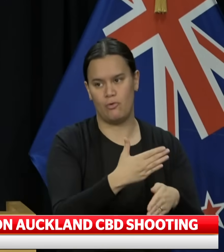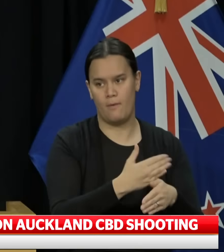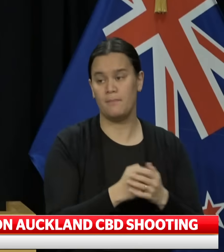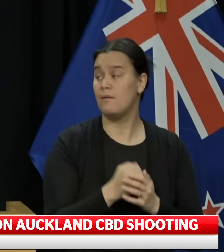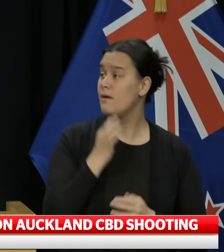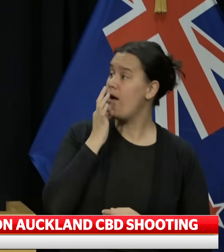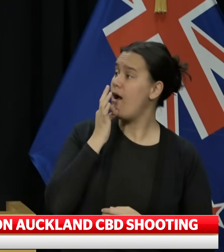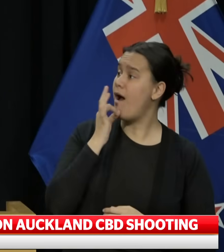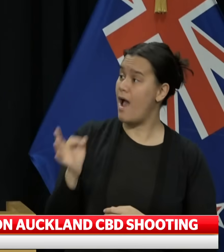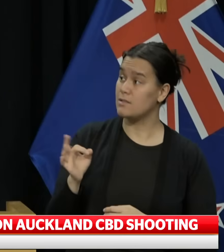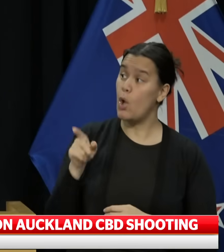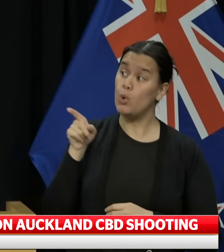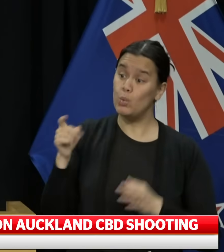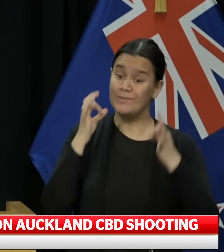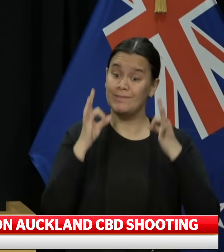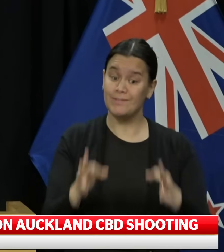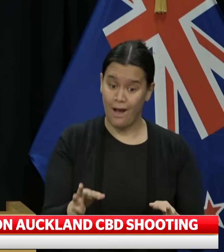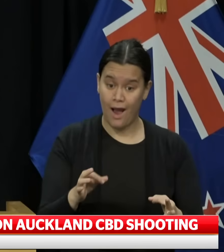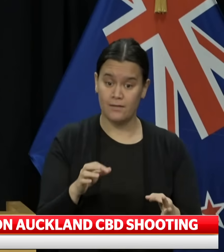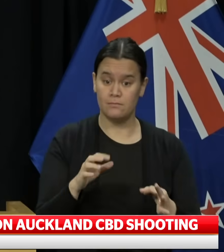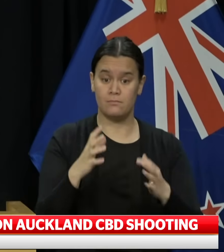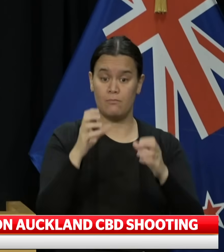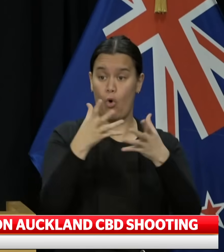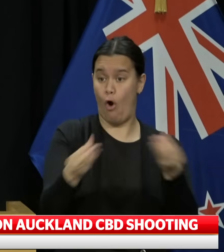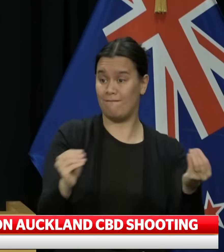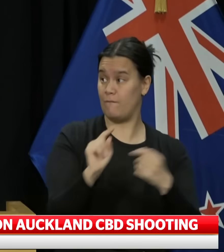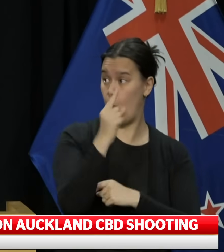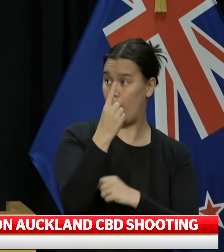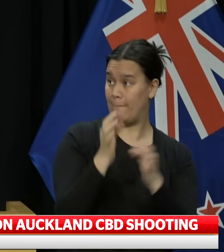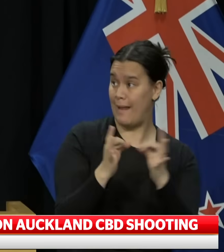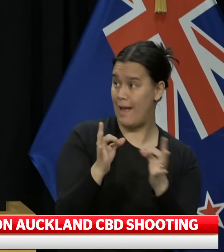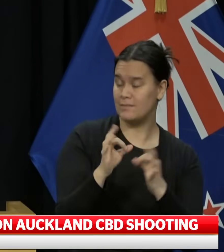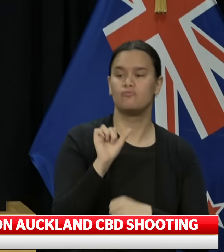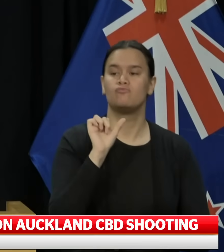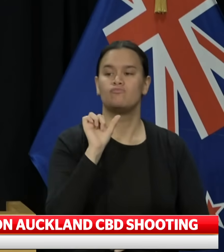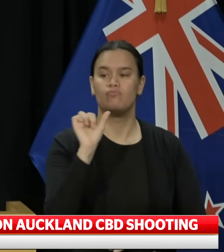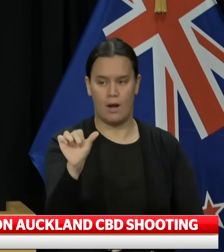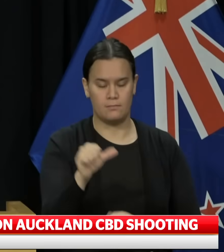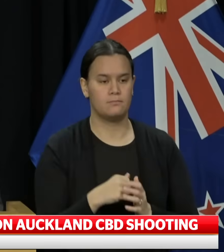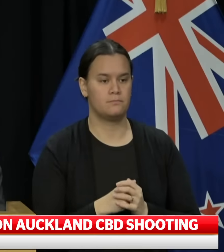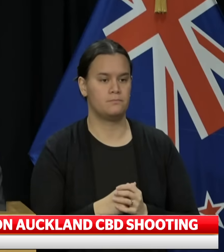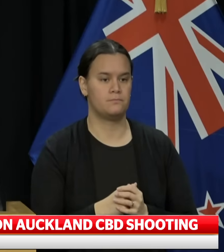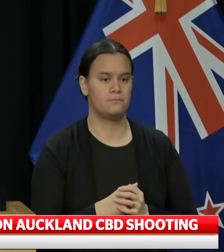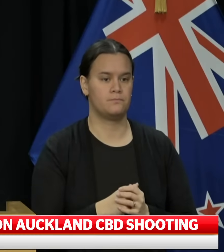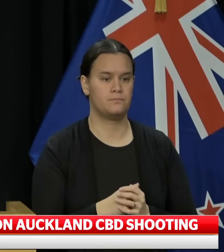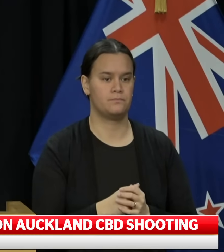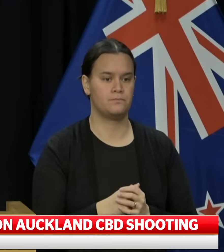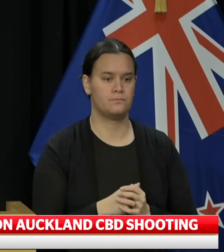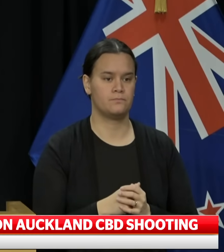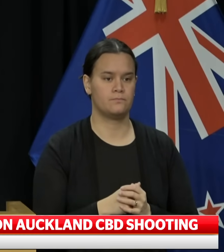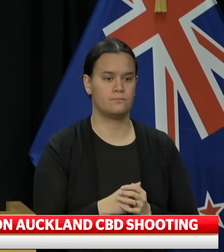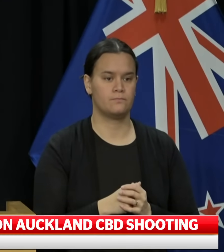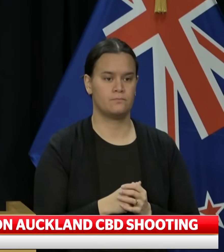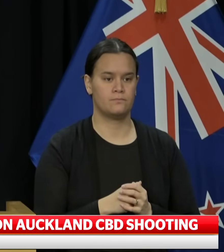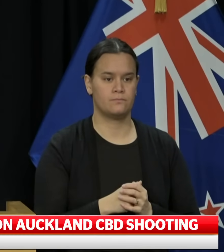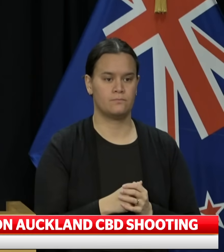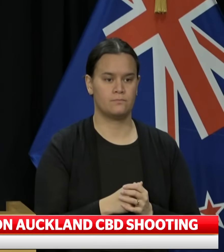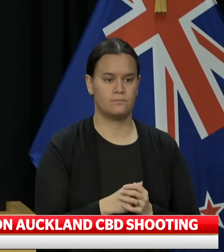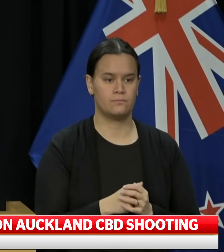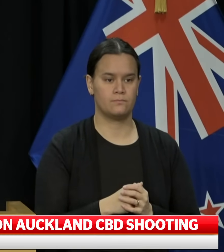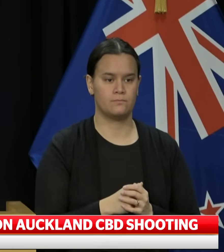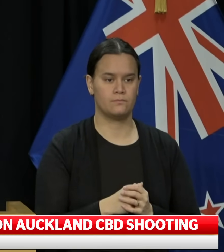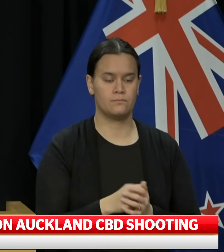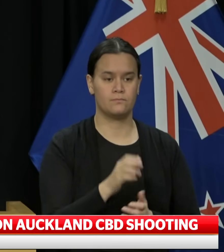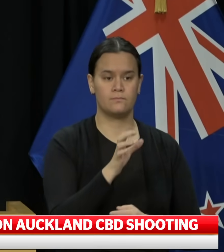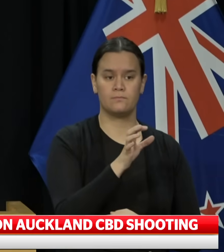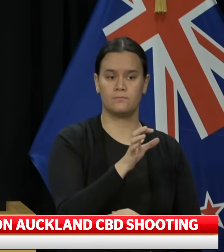you needed to come back and get a briefing? Yes. And to those who are visitors to New Zealand, who may be here for the